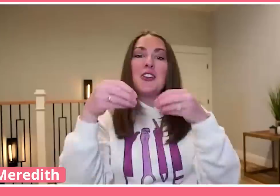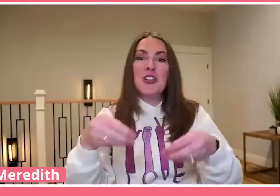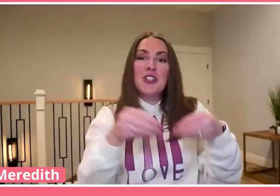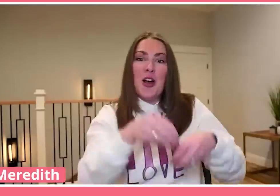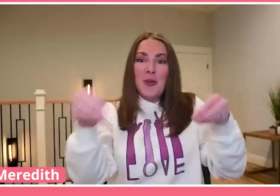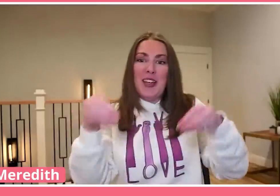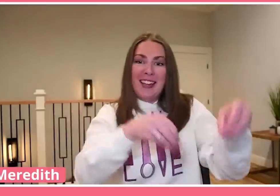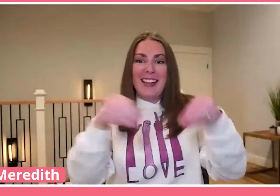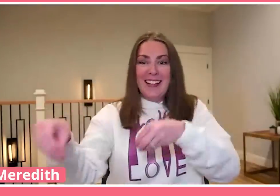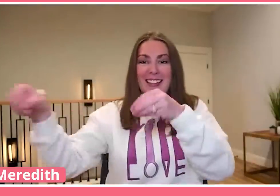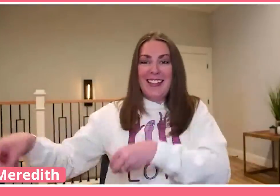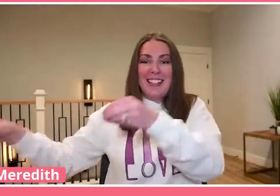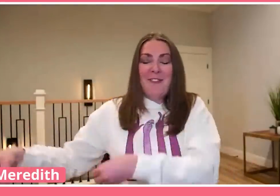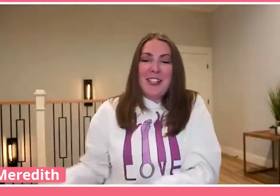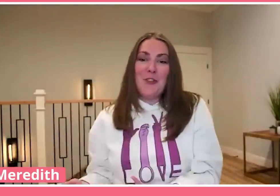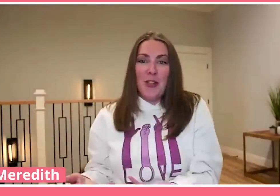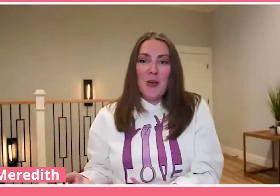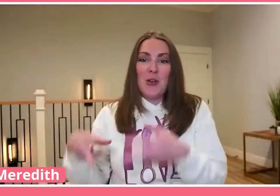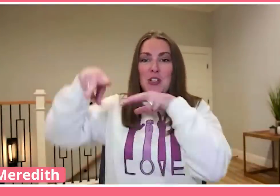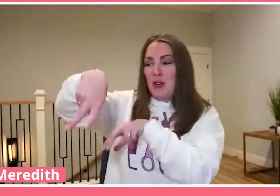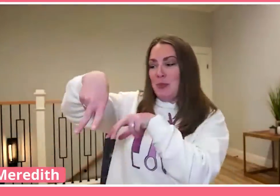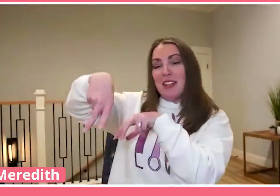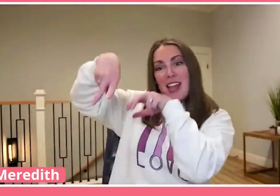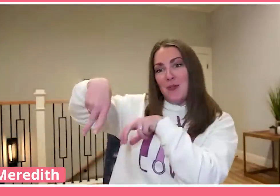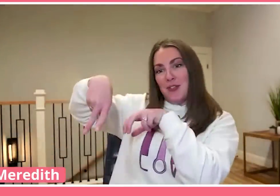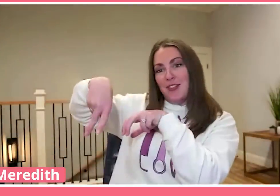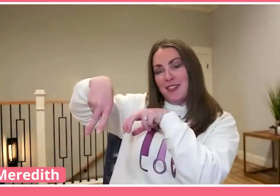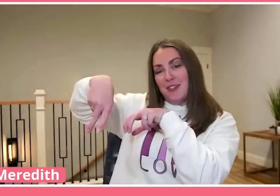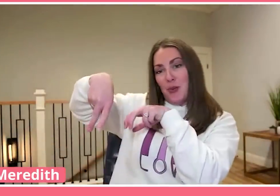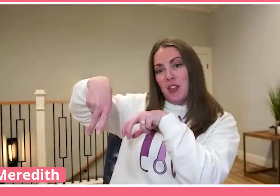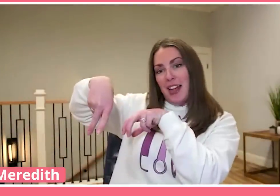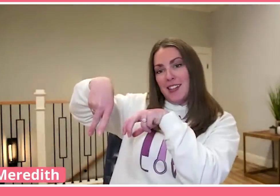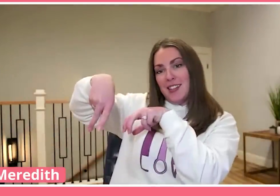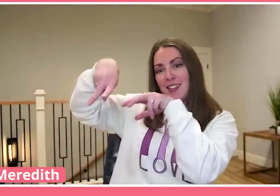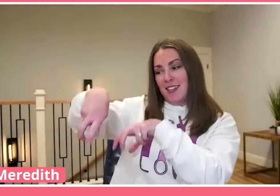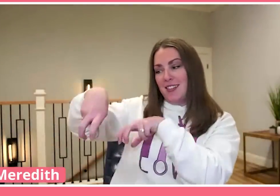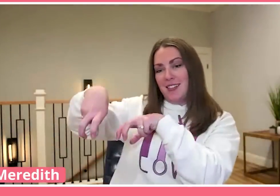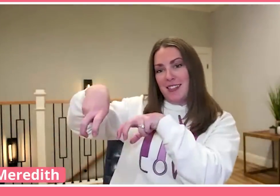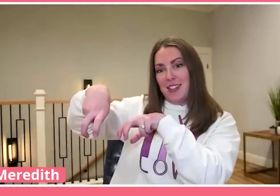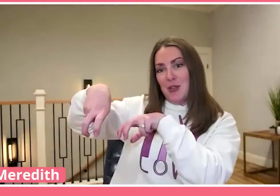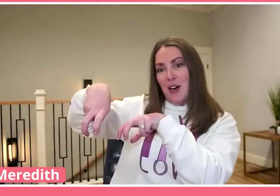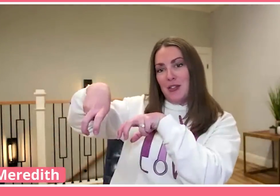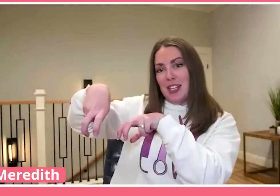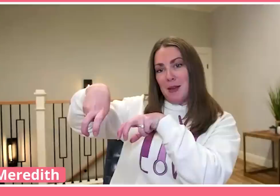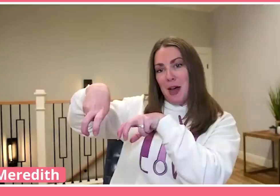You're showing the difference of what the horse is doing because they have four legs. So now I've set them up